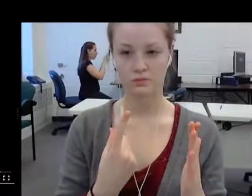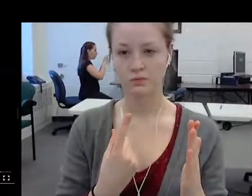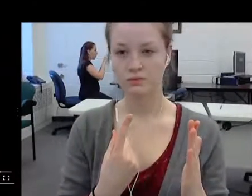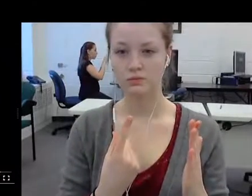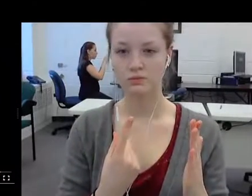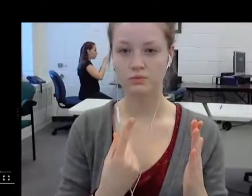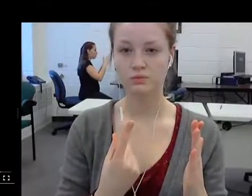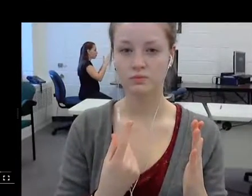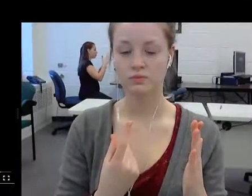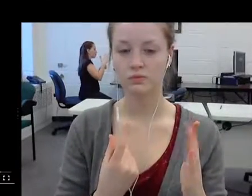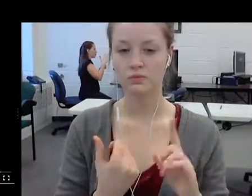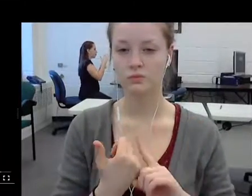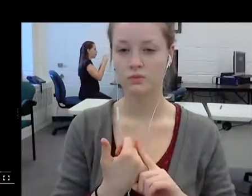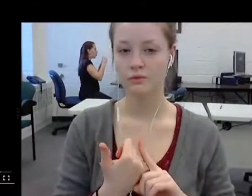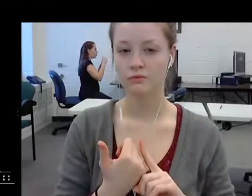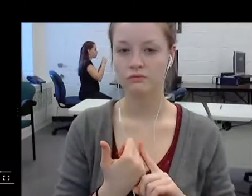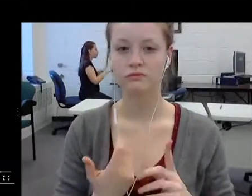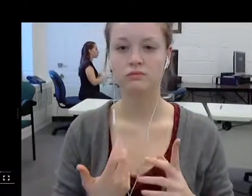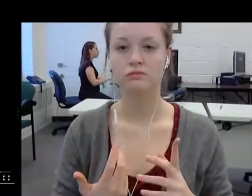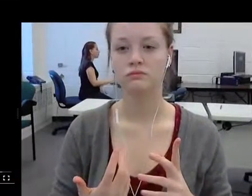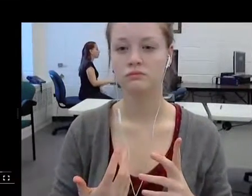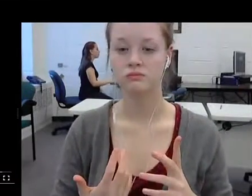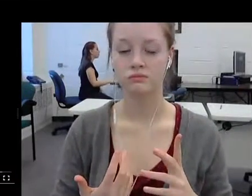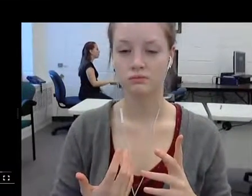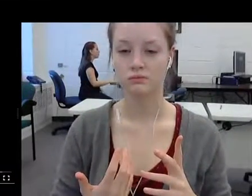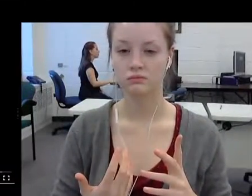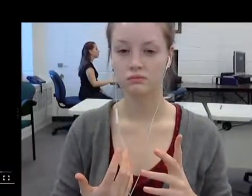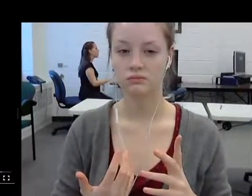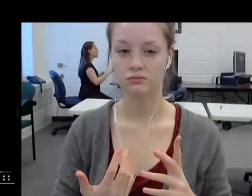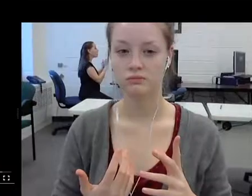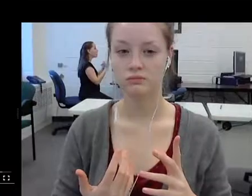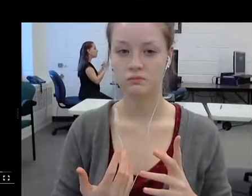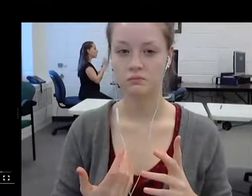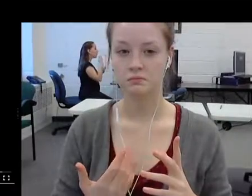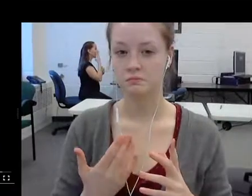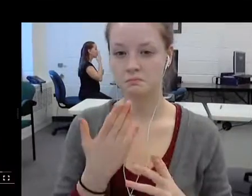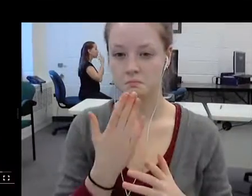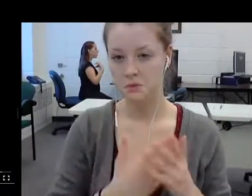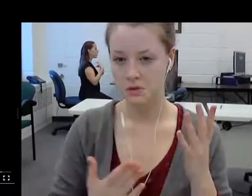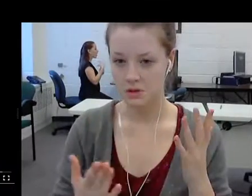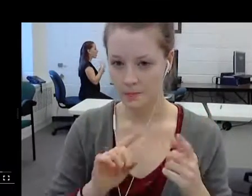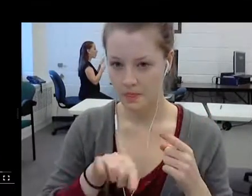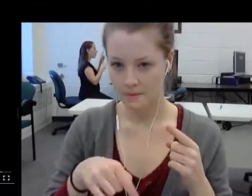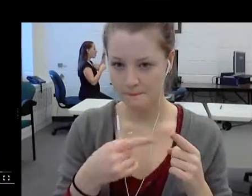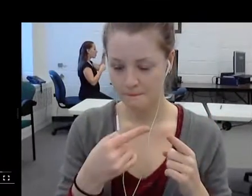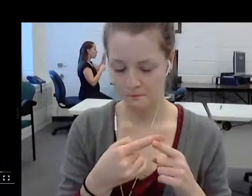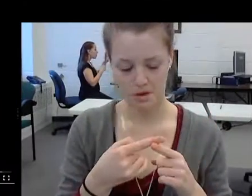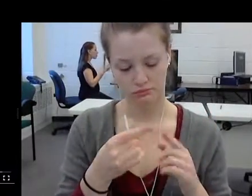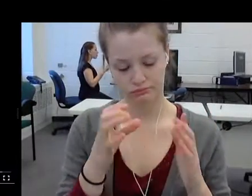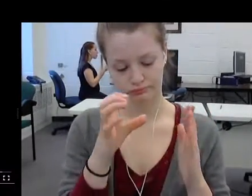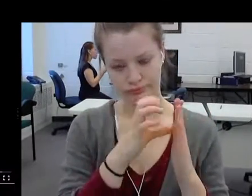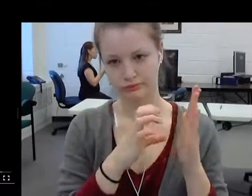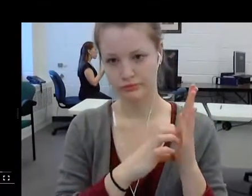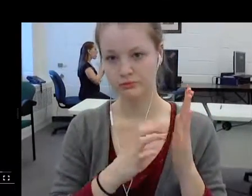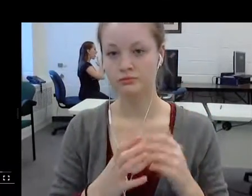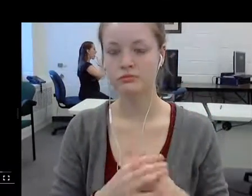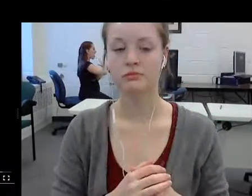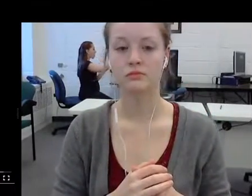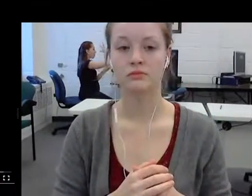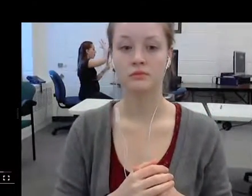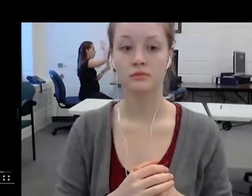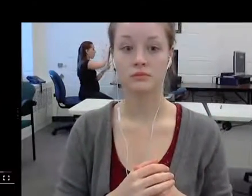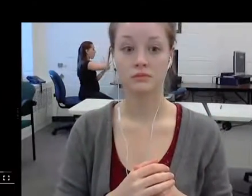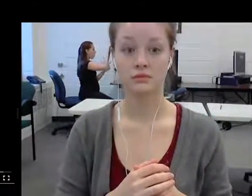side answers. So in this case, we've got packs, family group, live